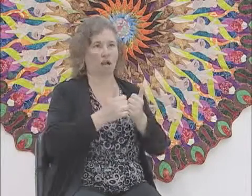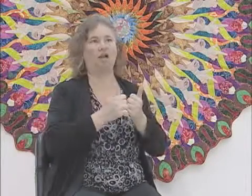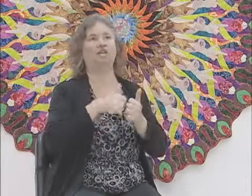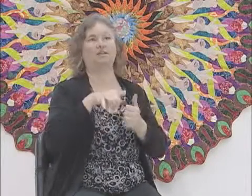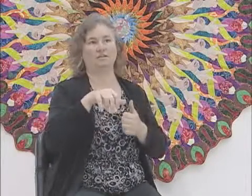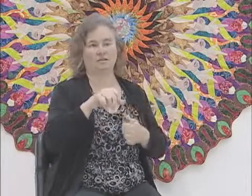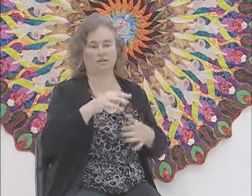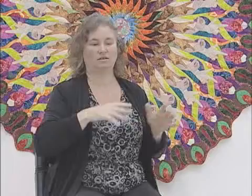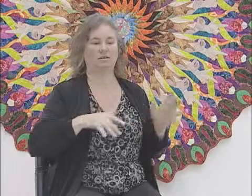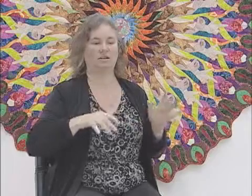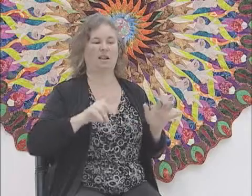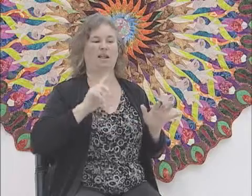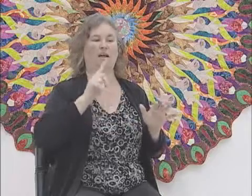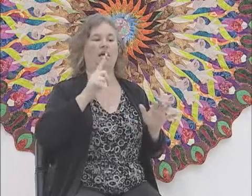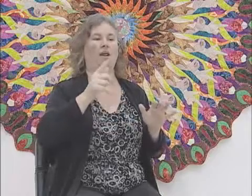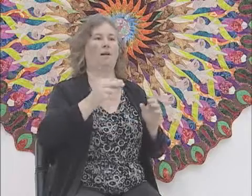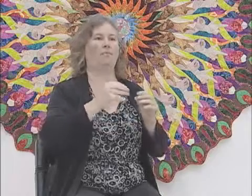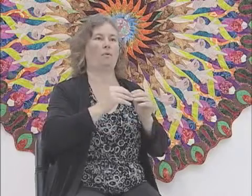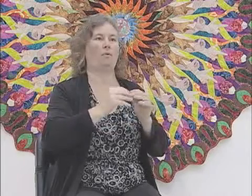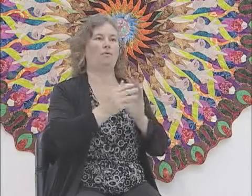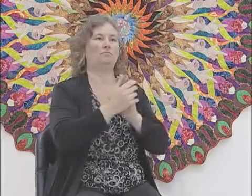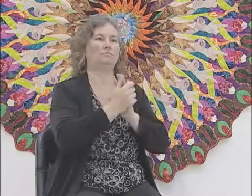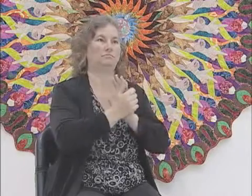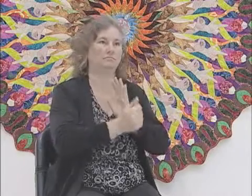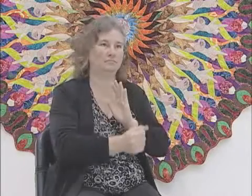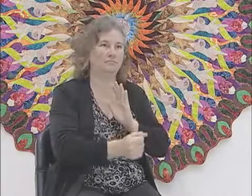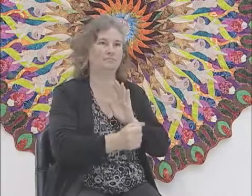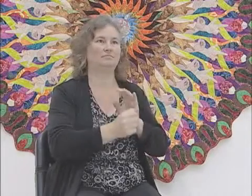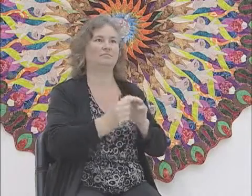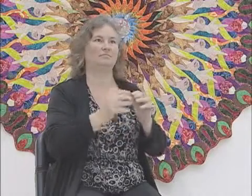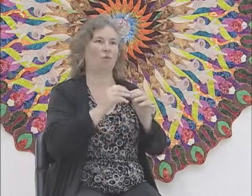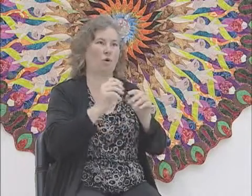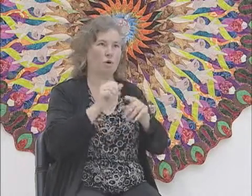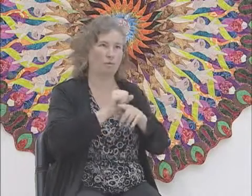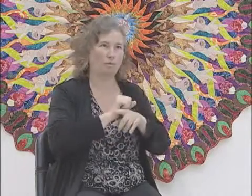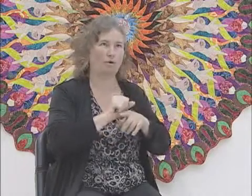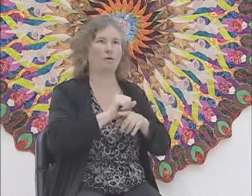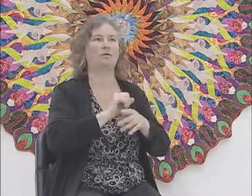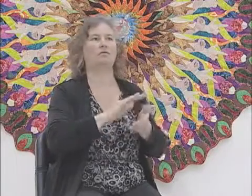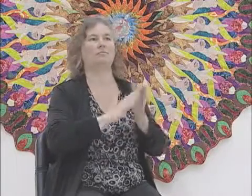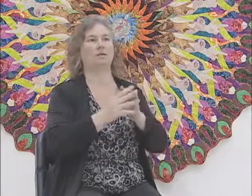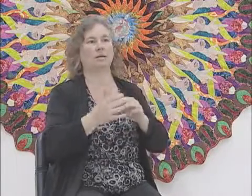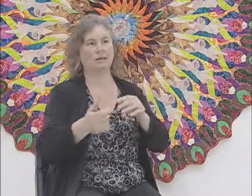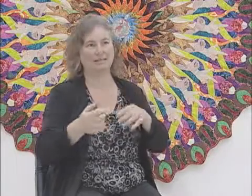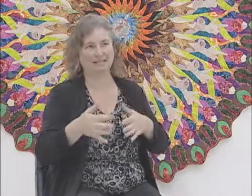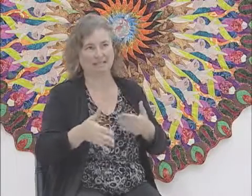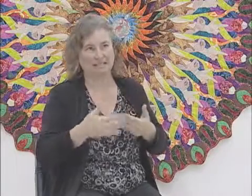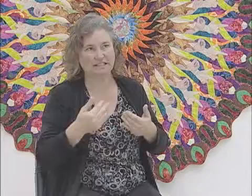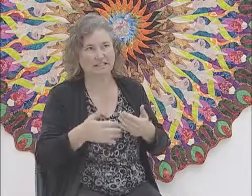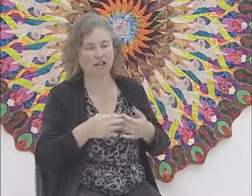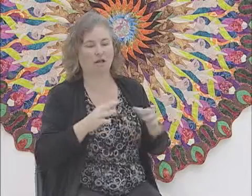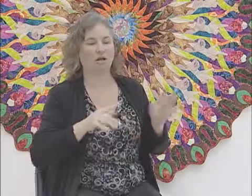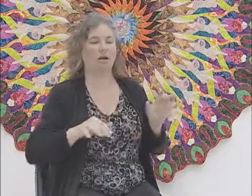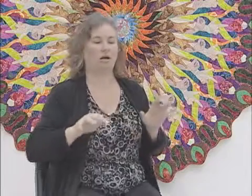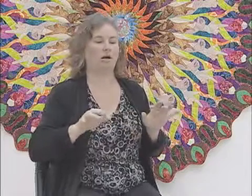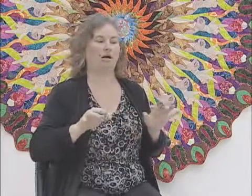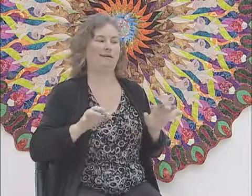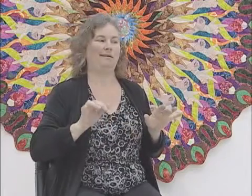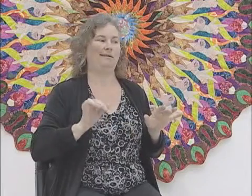different planes of representation in the space of the quilt. But I got better at it with more and more time and more practice.